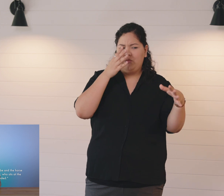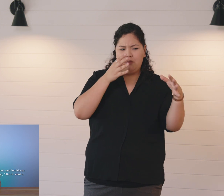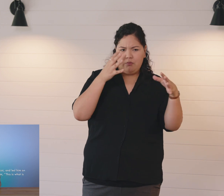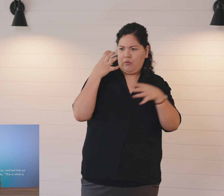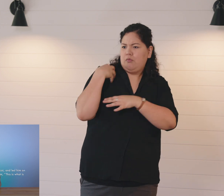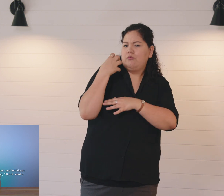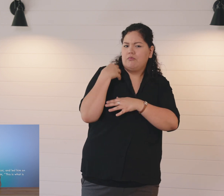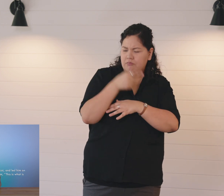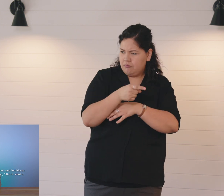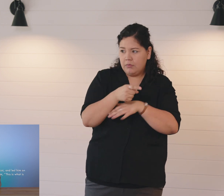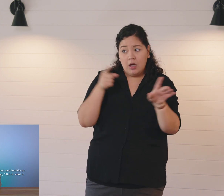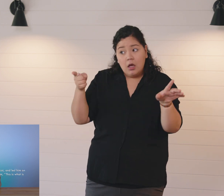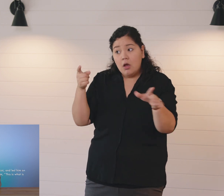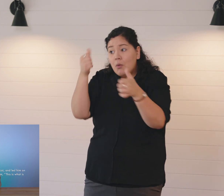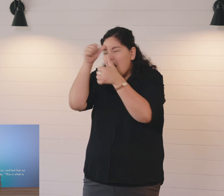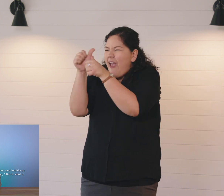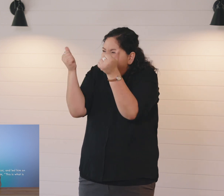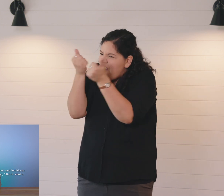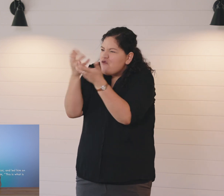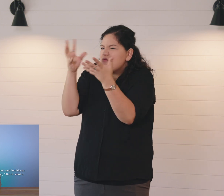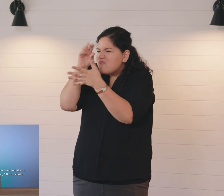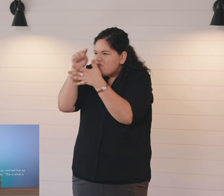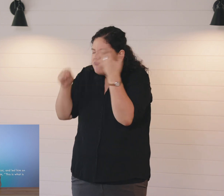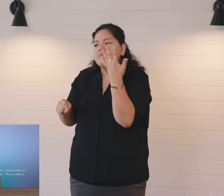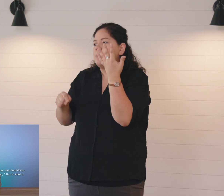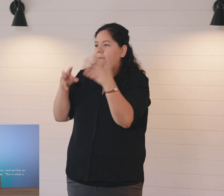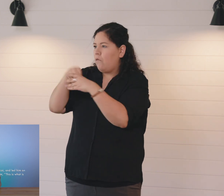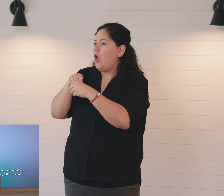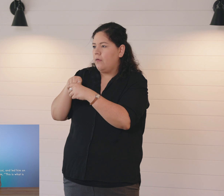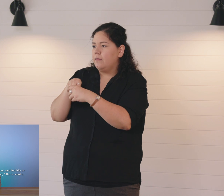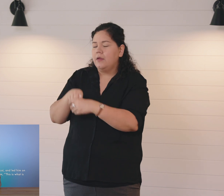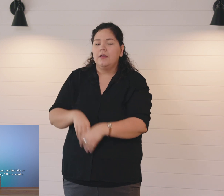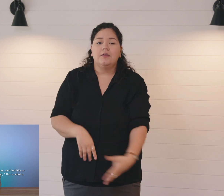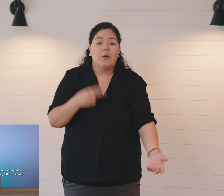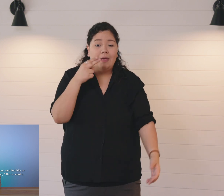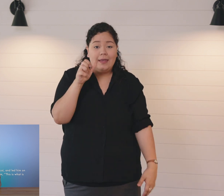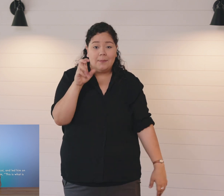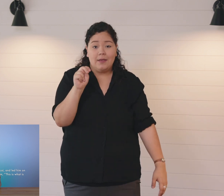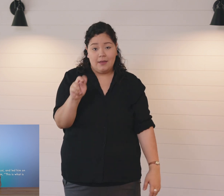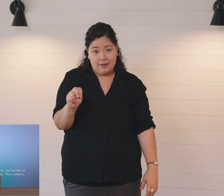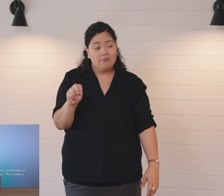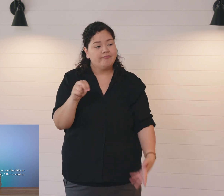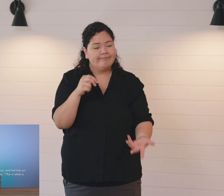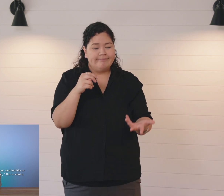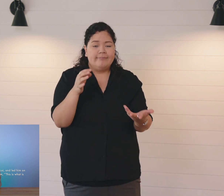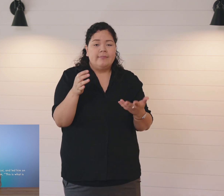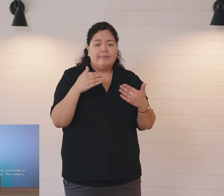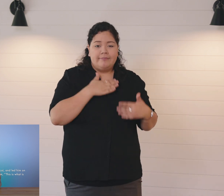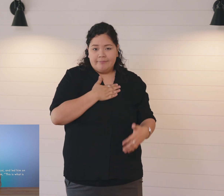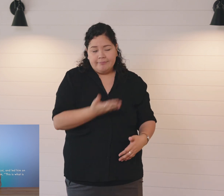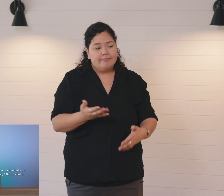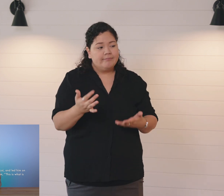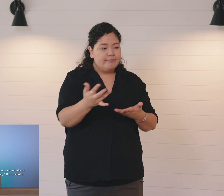recommended. So Haman got the robe and the horse. He robed Mordecai and led him on horseback through the city